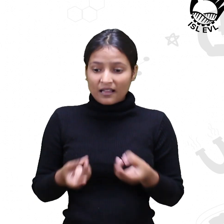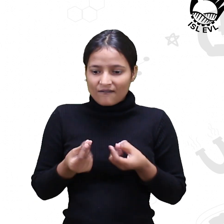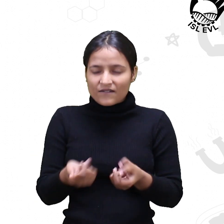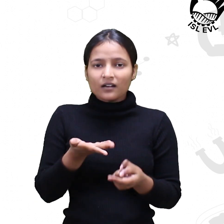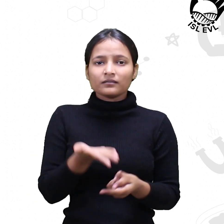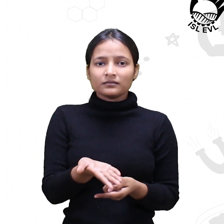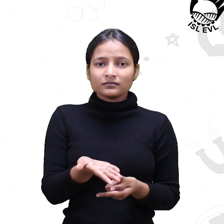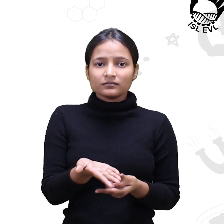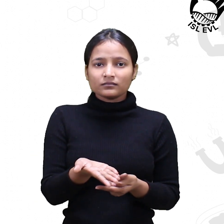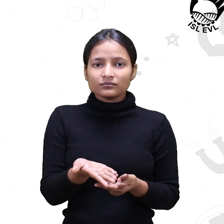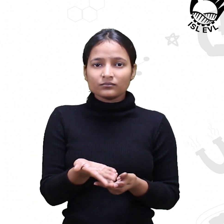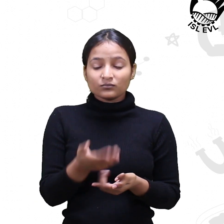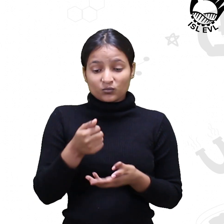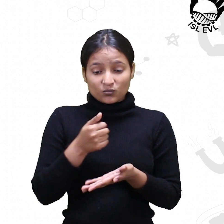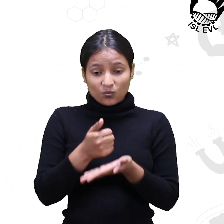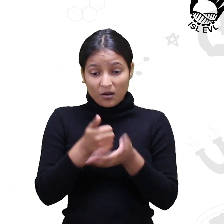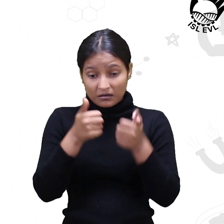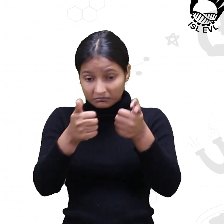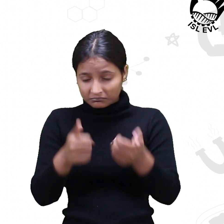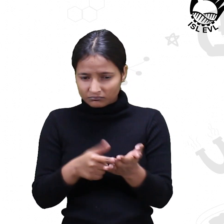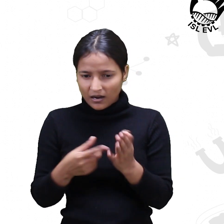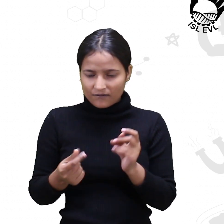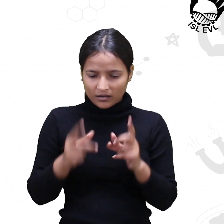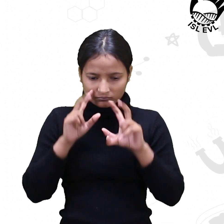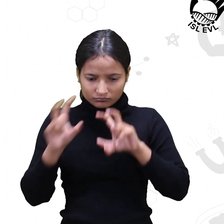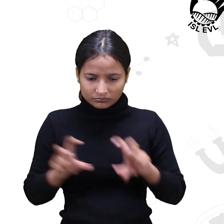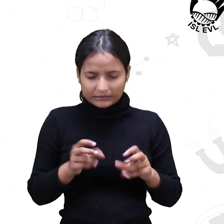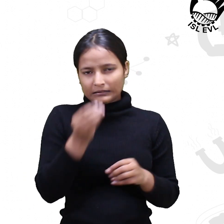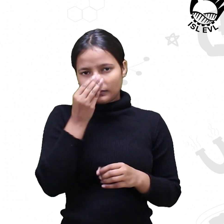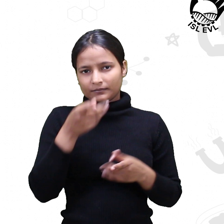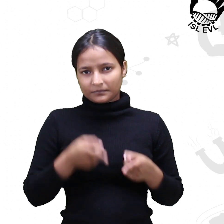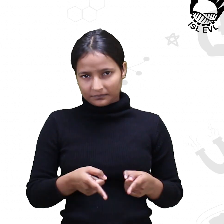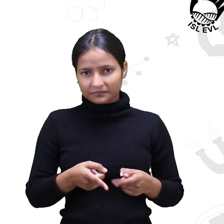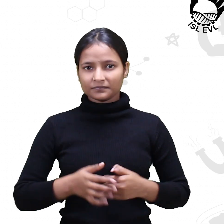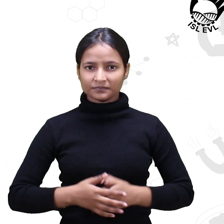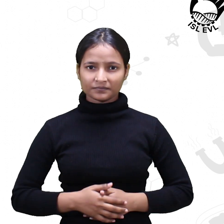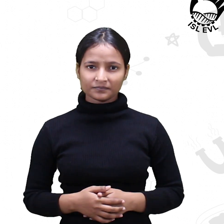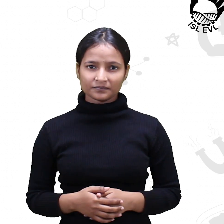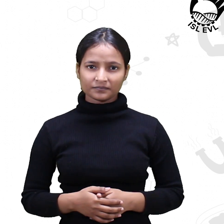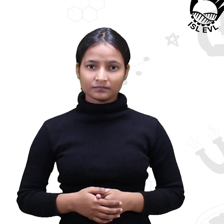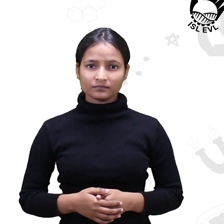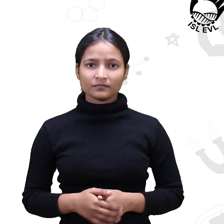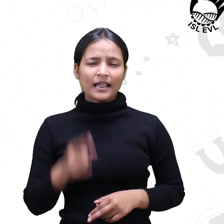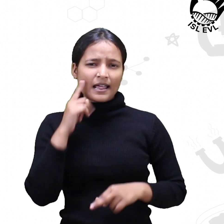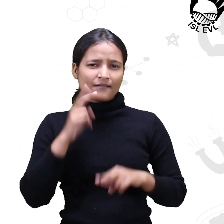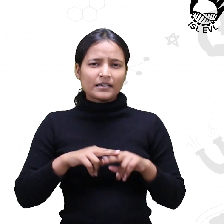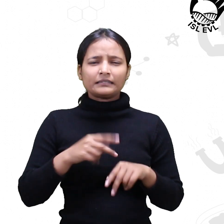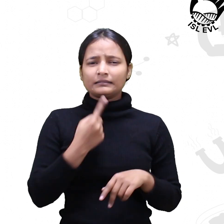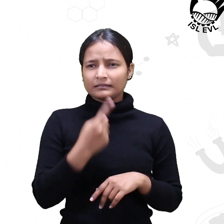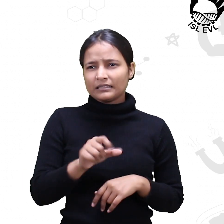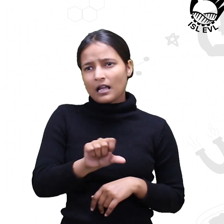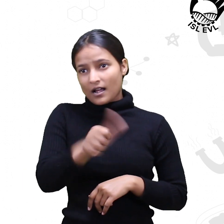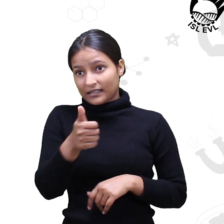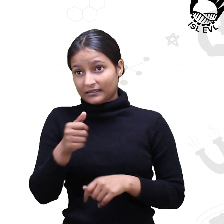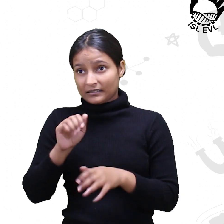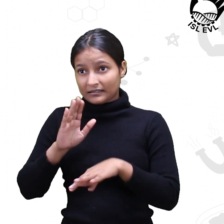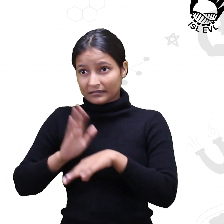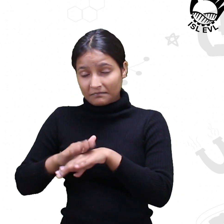such manipulations. So, but we also do a lot of work on chicken embryos. Okay, so it is